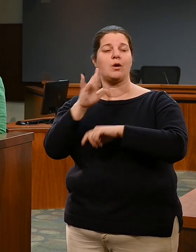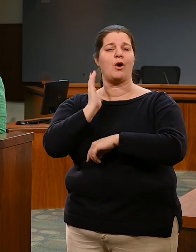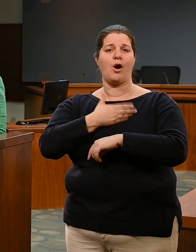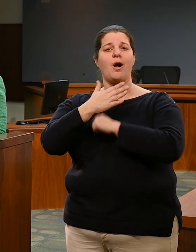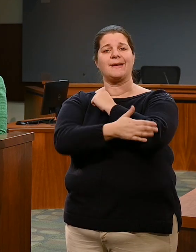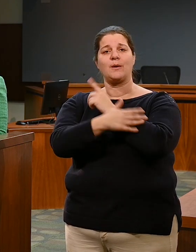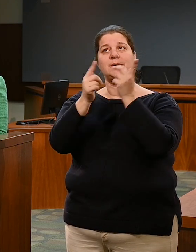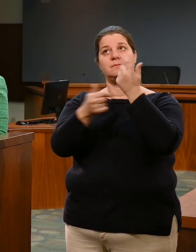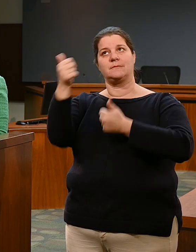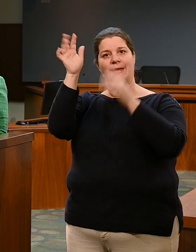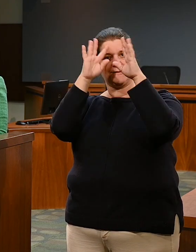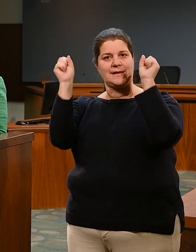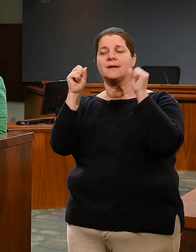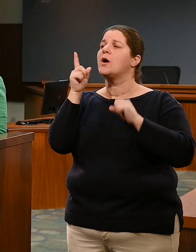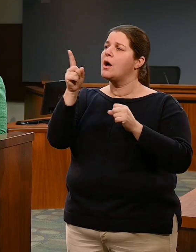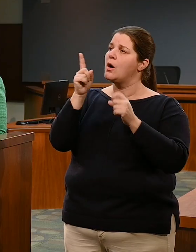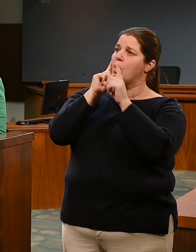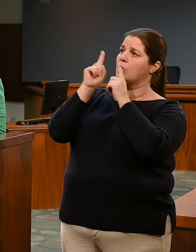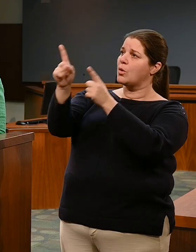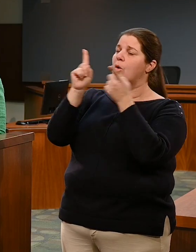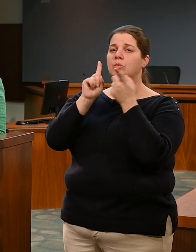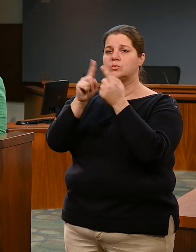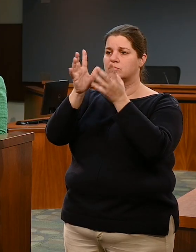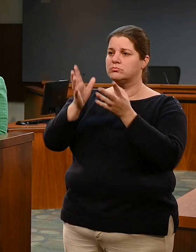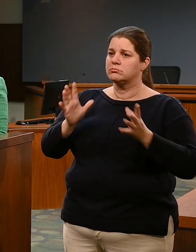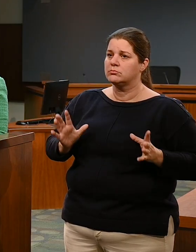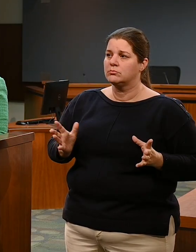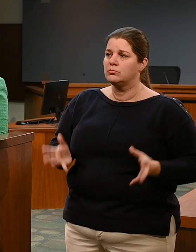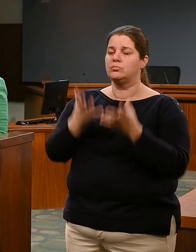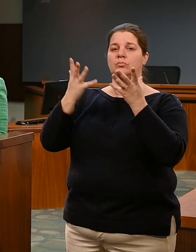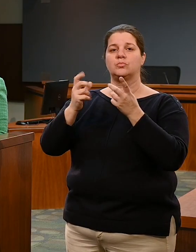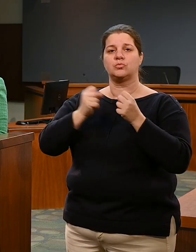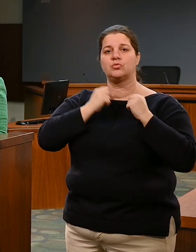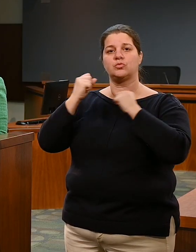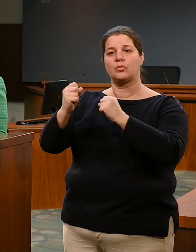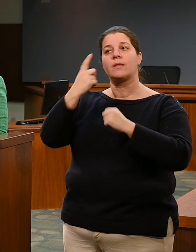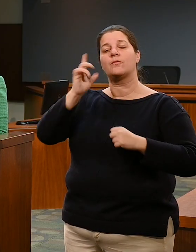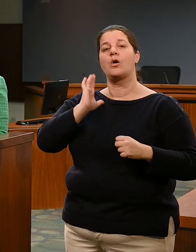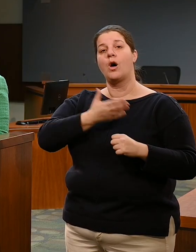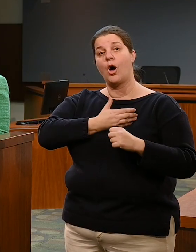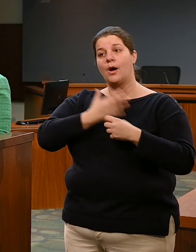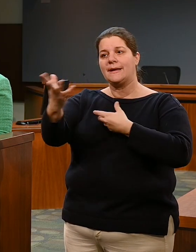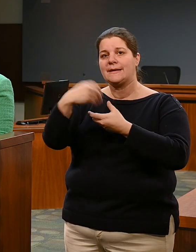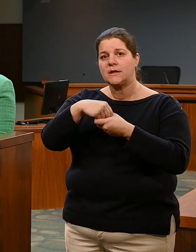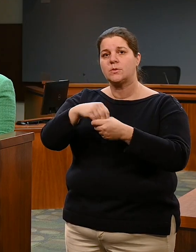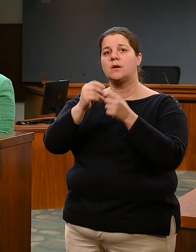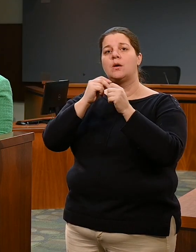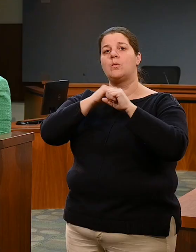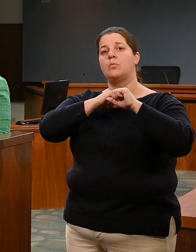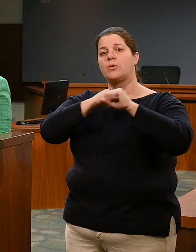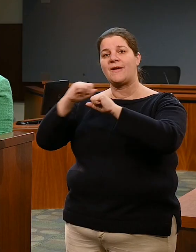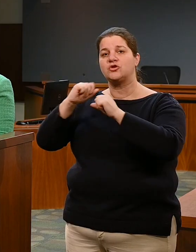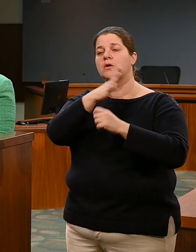to align and strengthen the county's approach to youth engagement, prevention, and wellness. With nearly 1/3 of